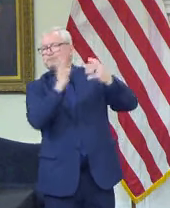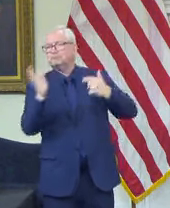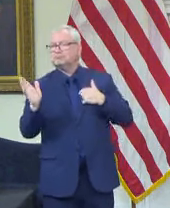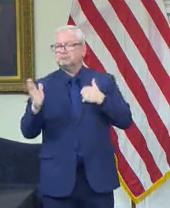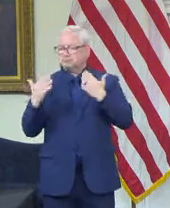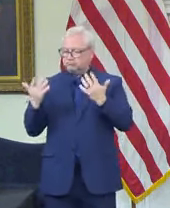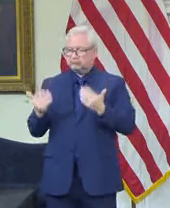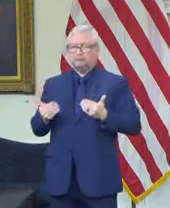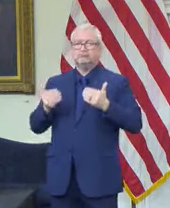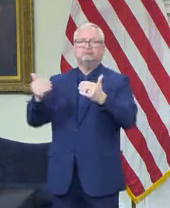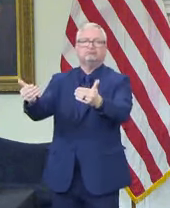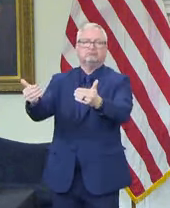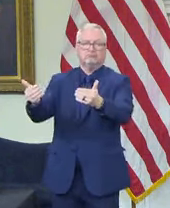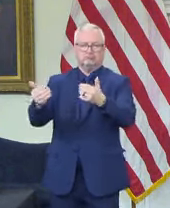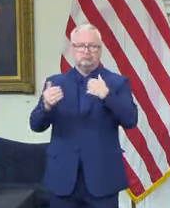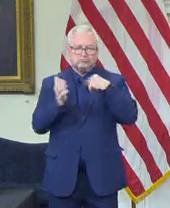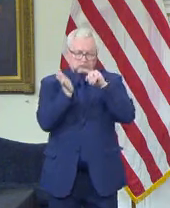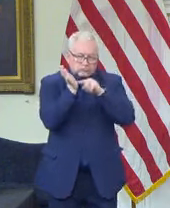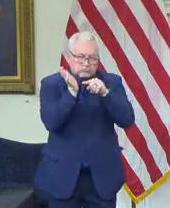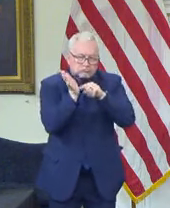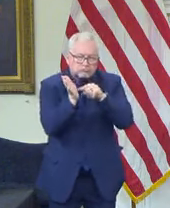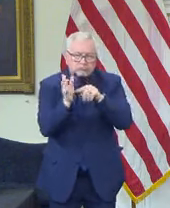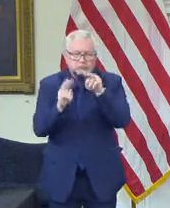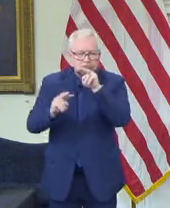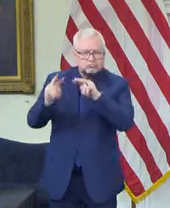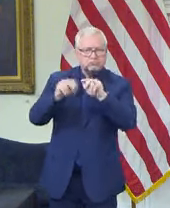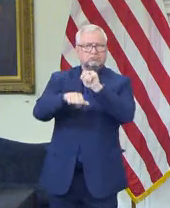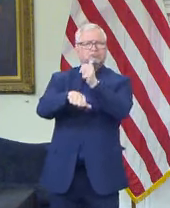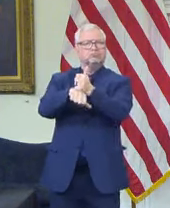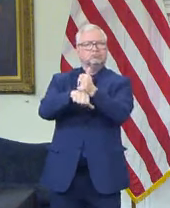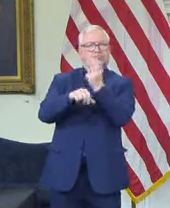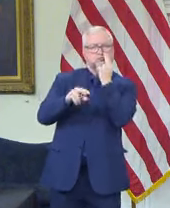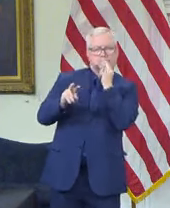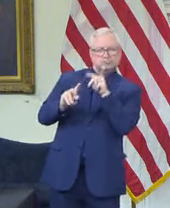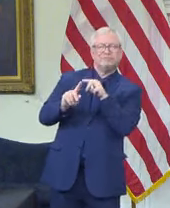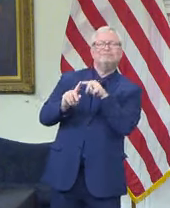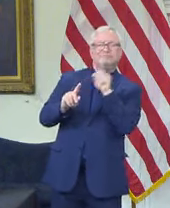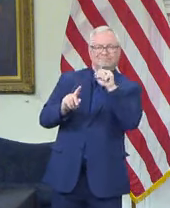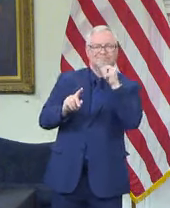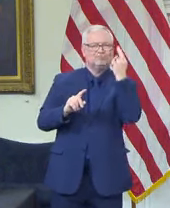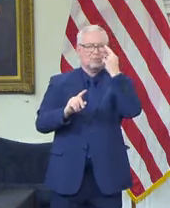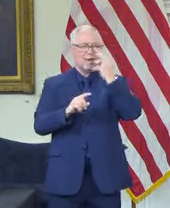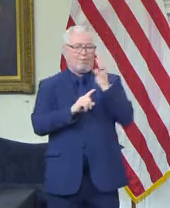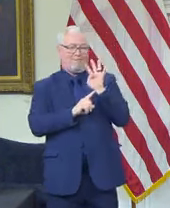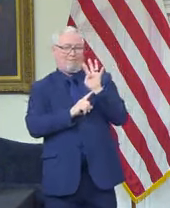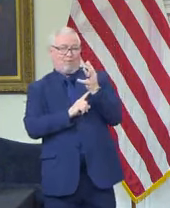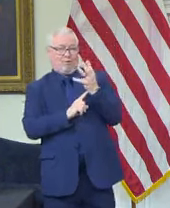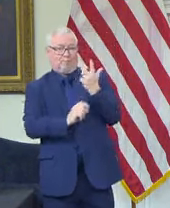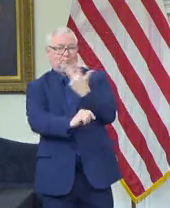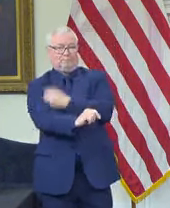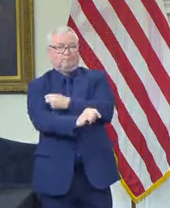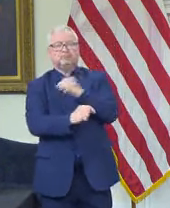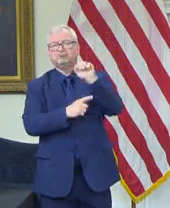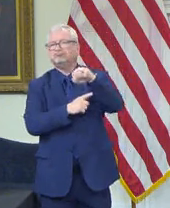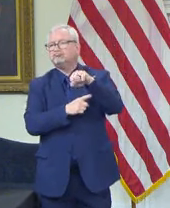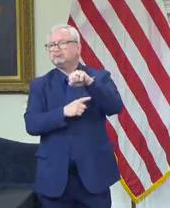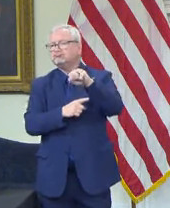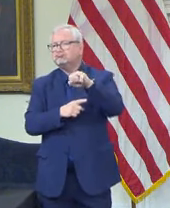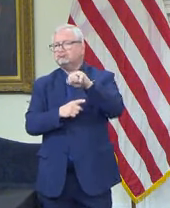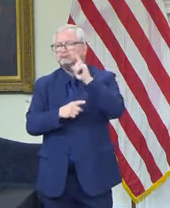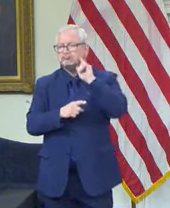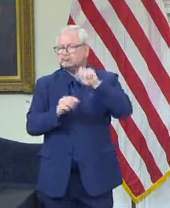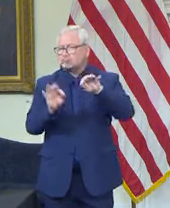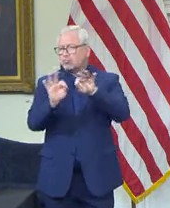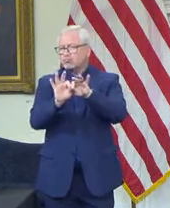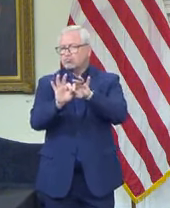pandemic. And while the booster has proven to be effective against the Omicron variant, we don't want to take anything for